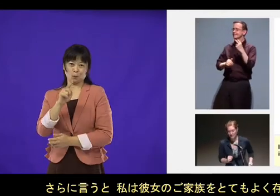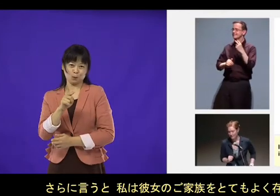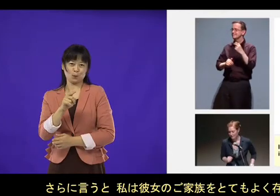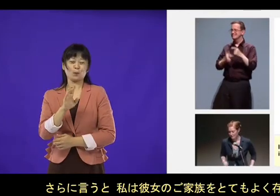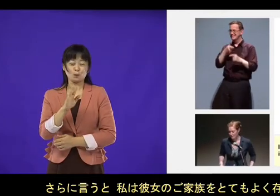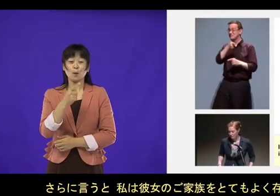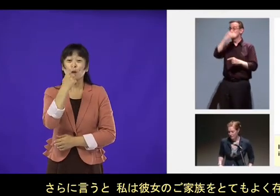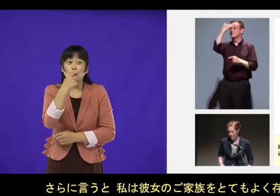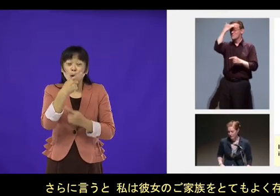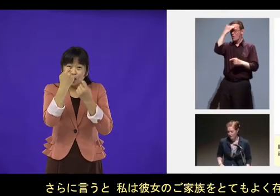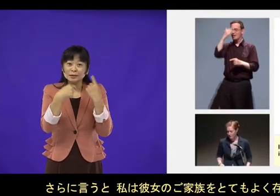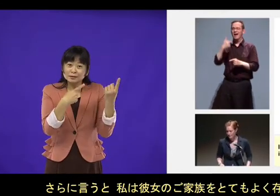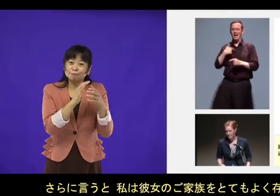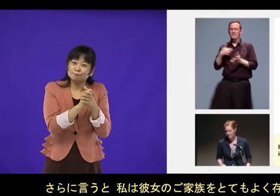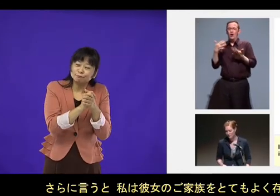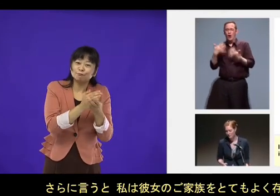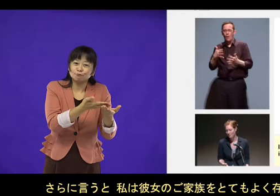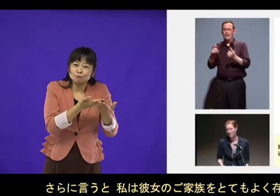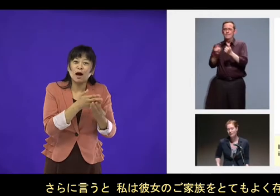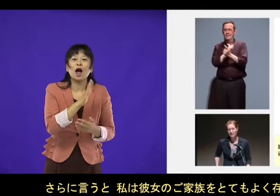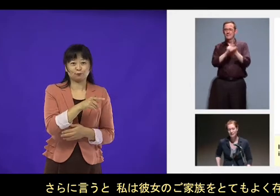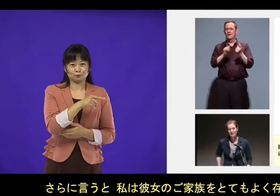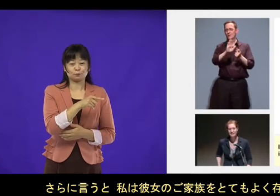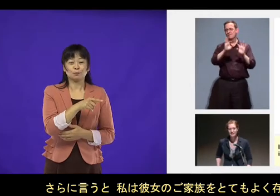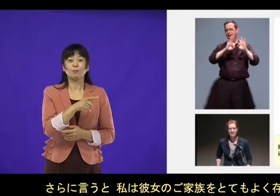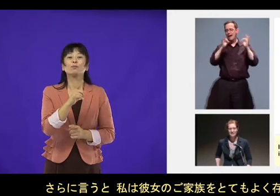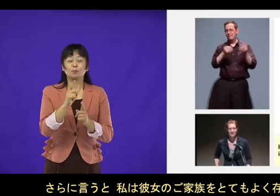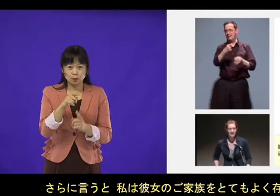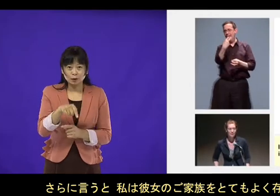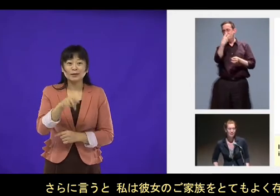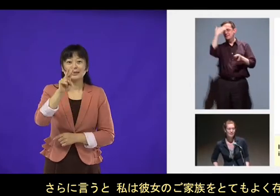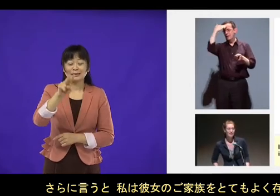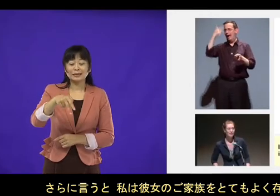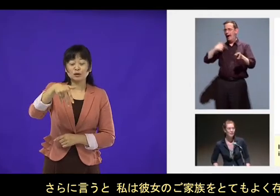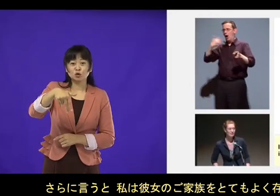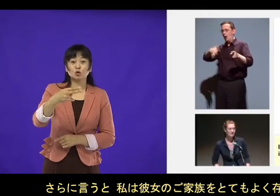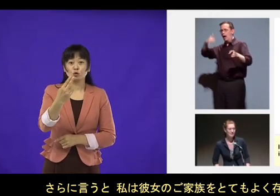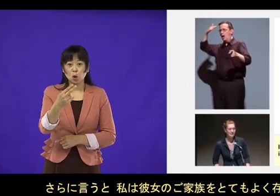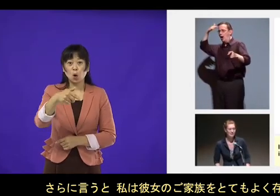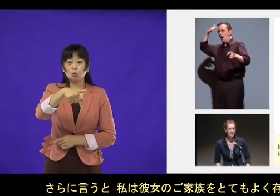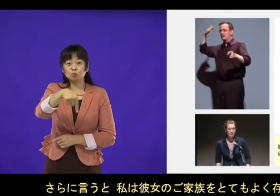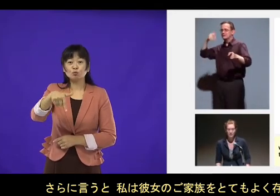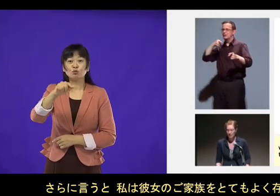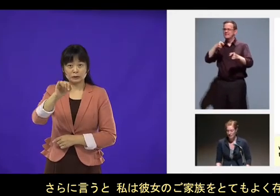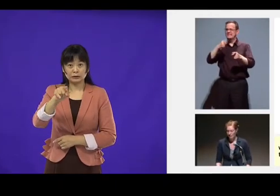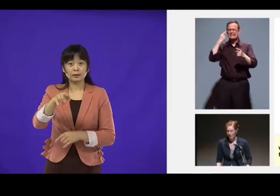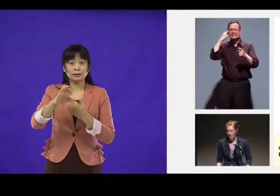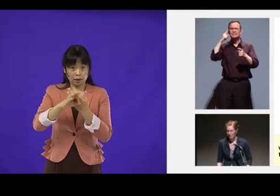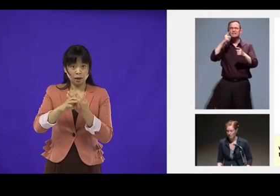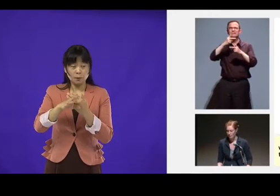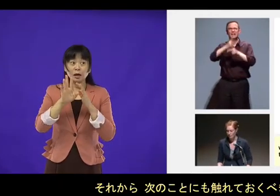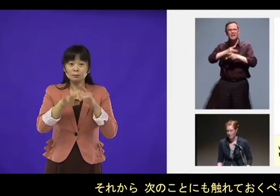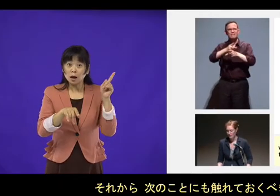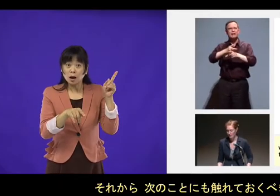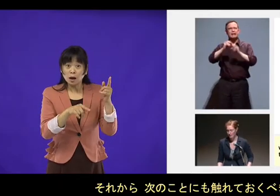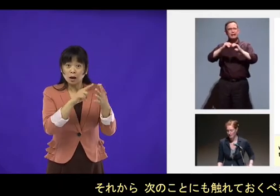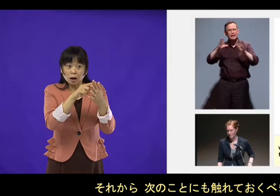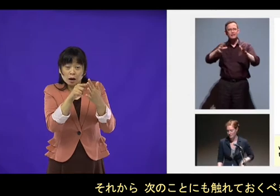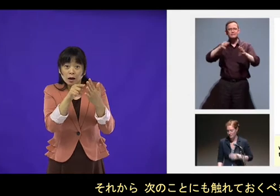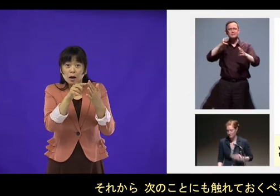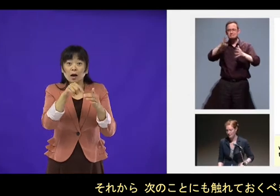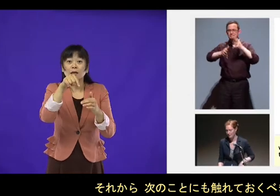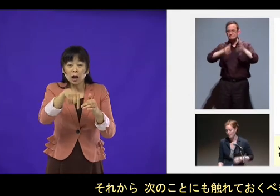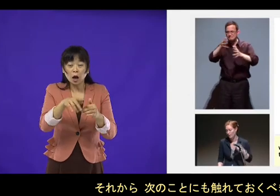mention this, that this is only one instance within the corpus that it's used, which suggests